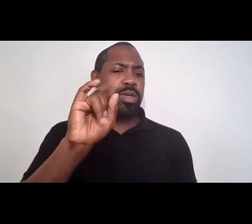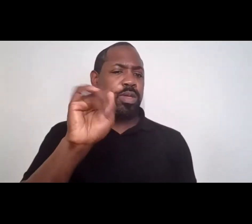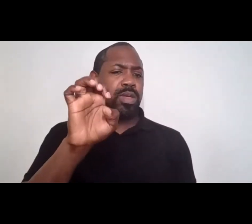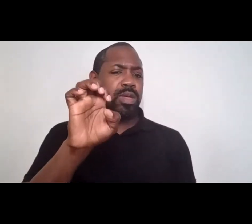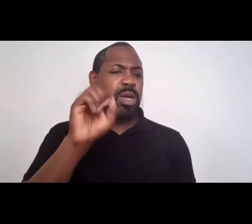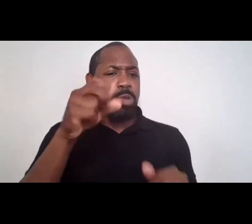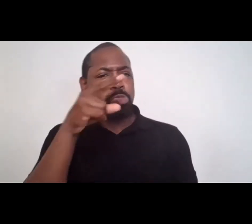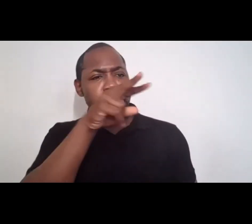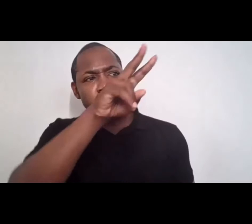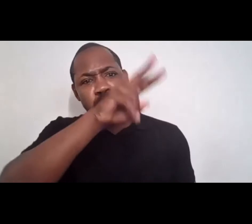our website.